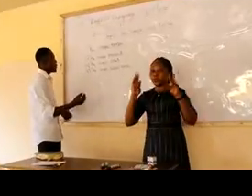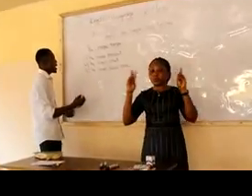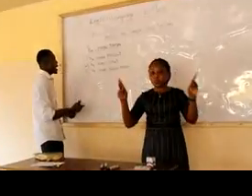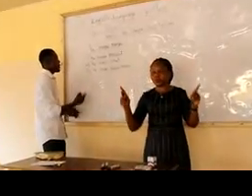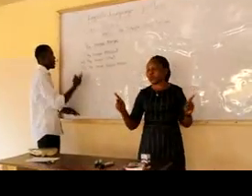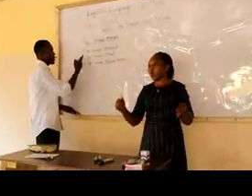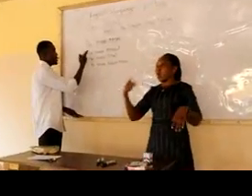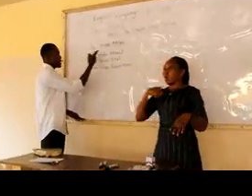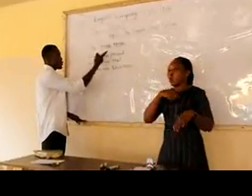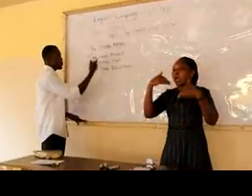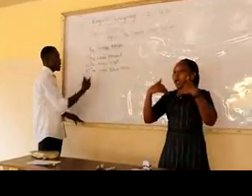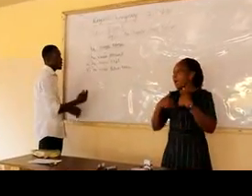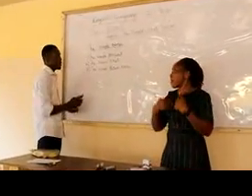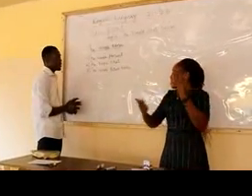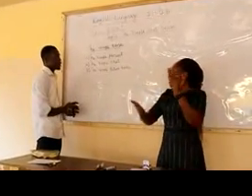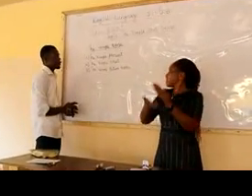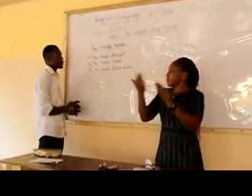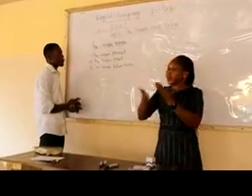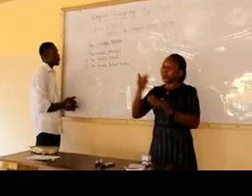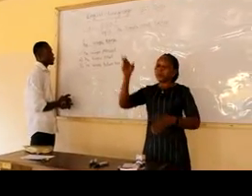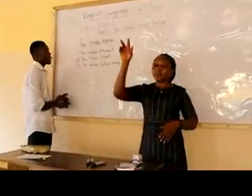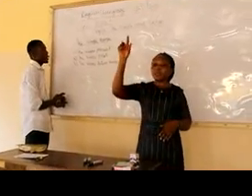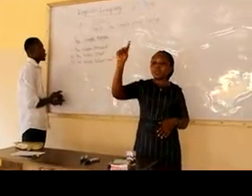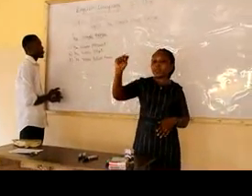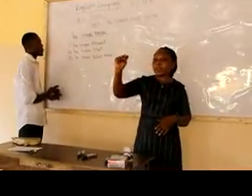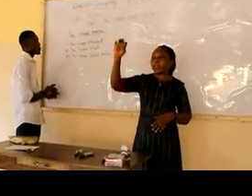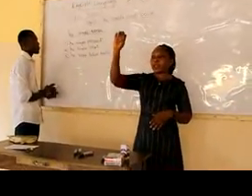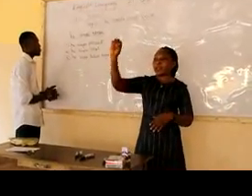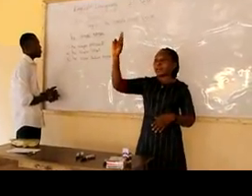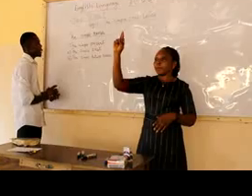Okay, so we have the simple tenses,